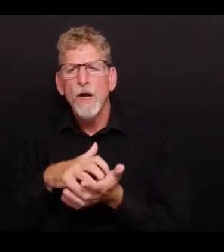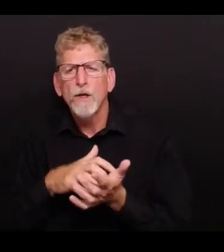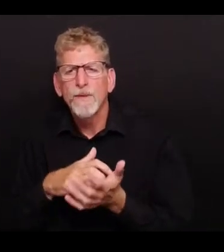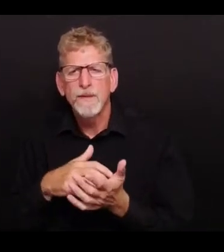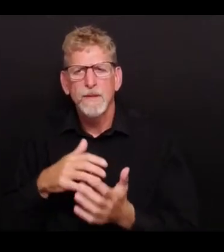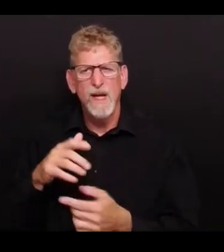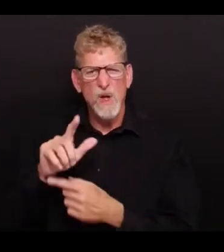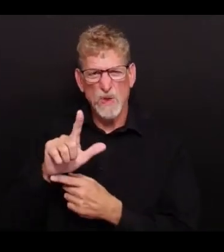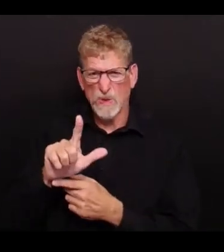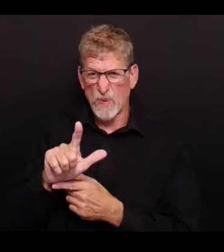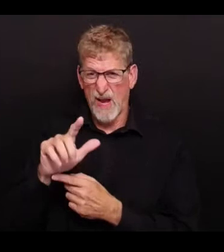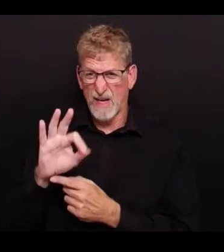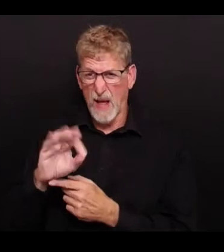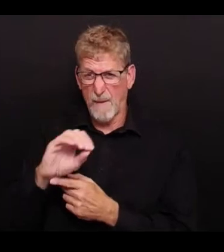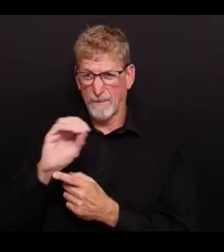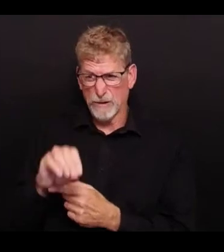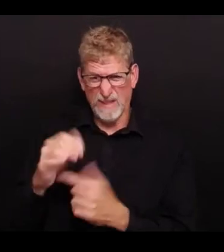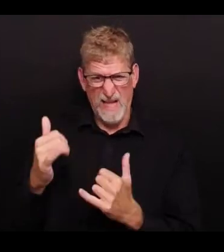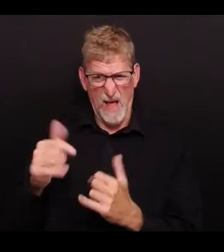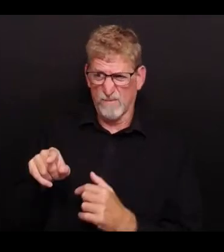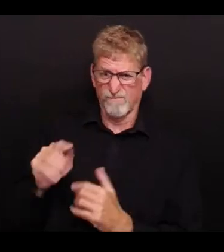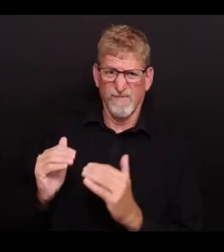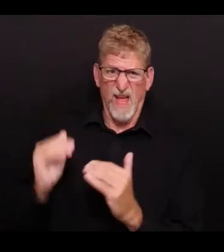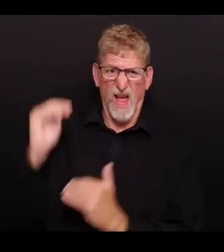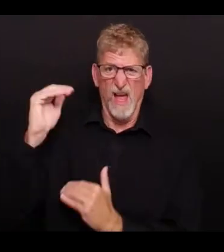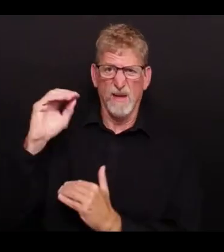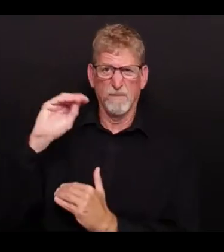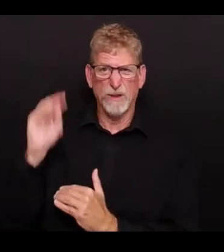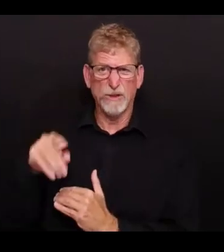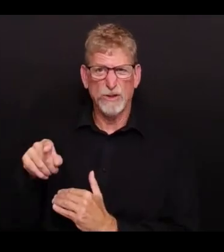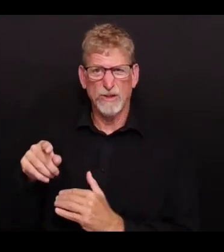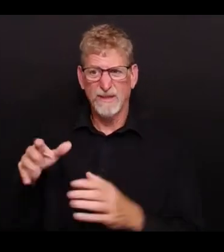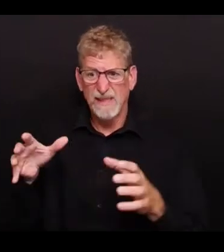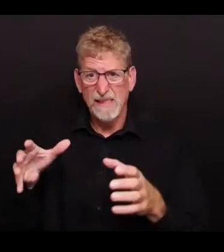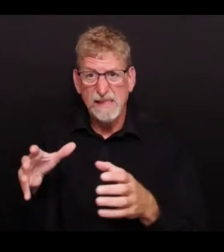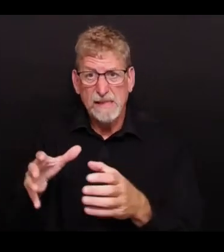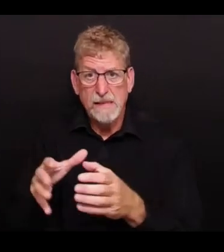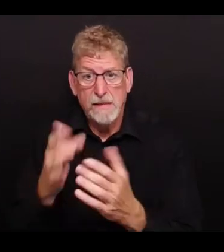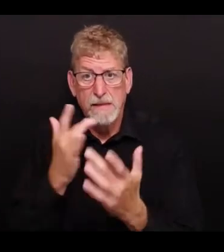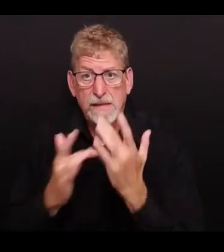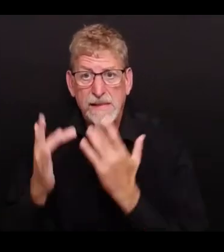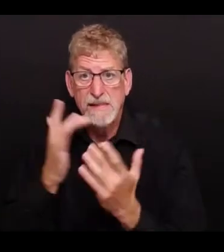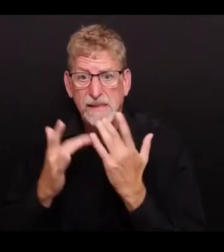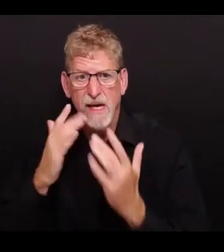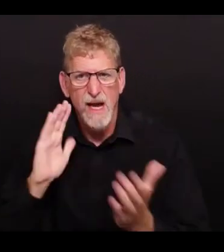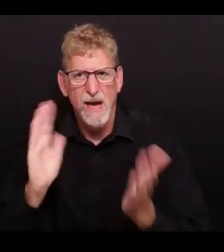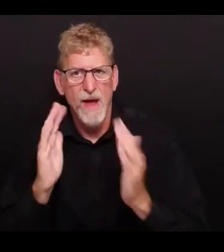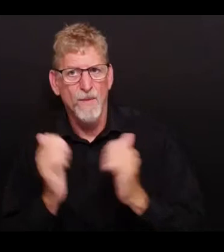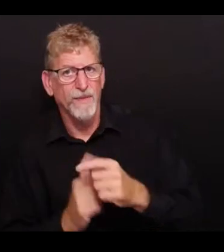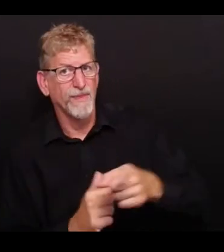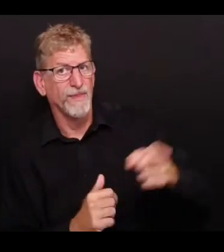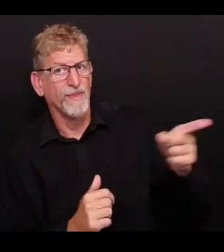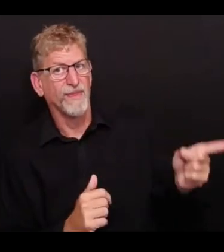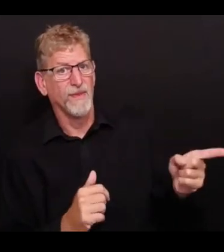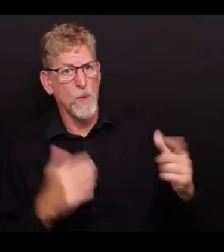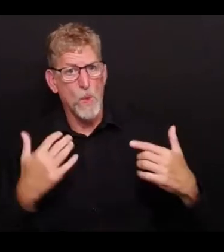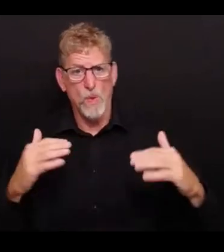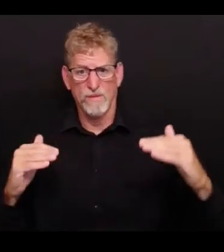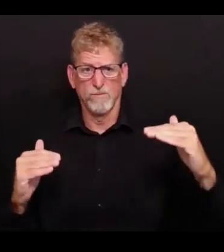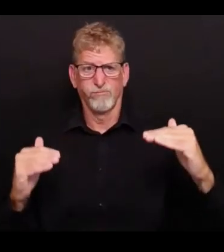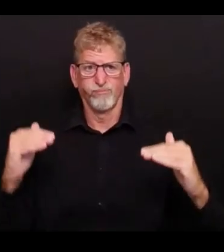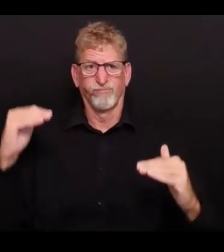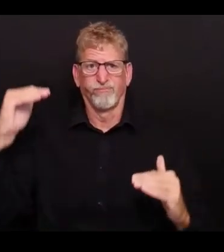of the state. And we need to make more progress toward narrowing this very persistent and worrisome